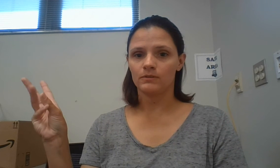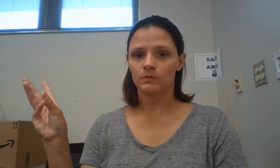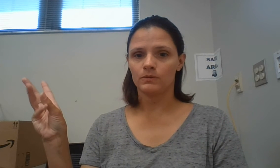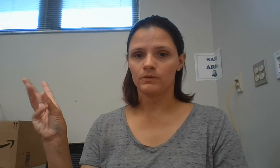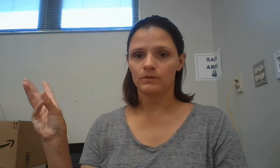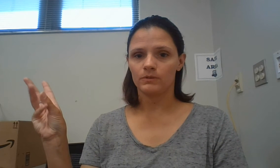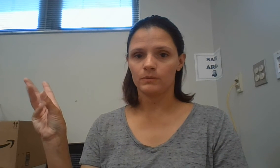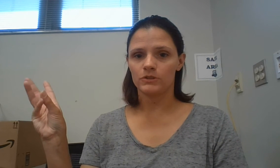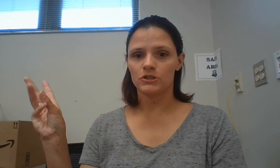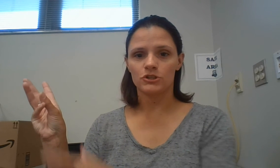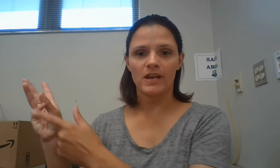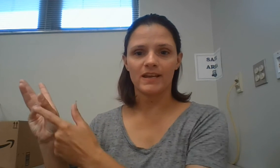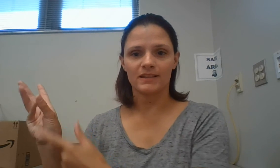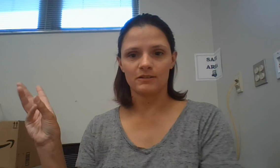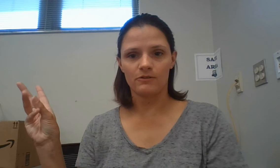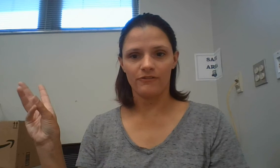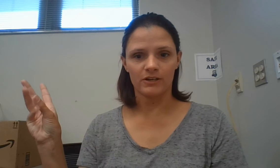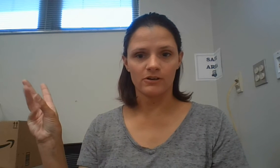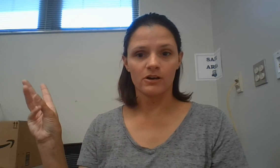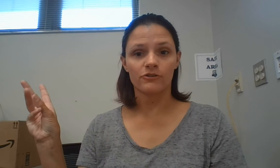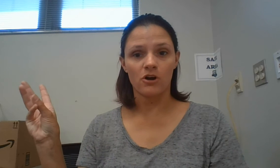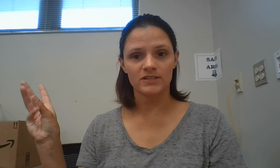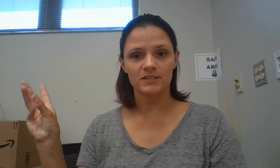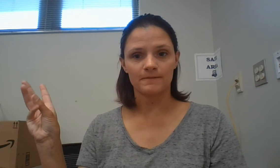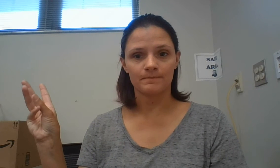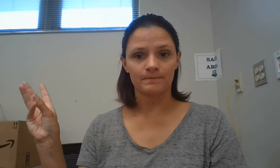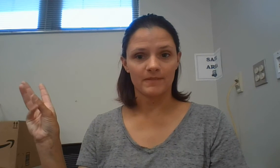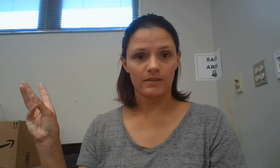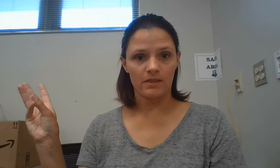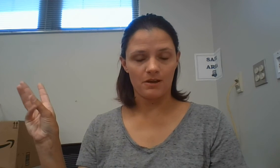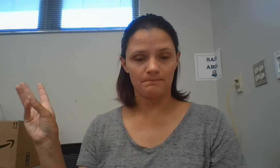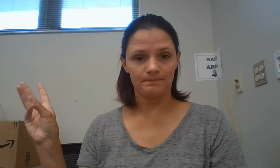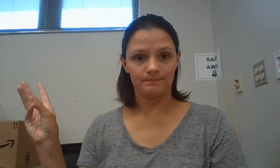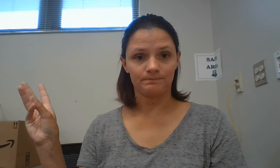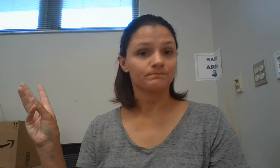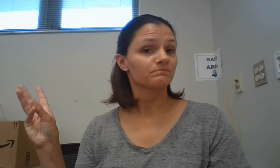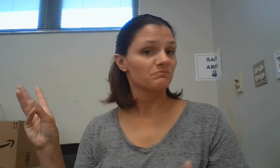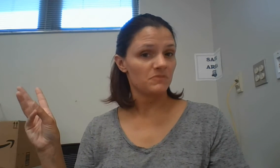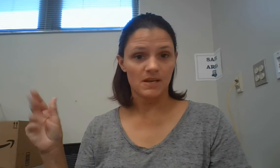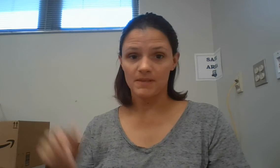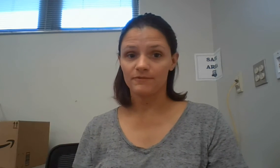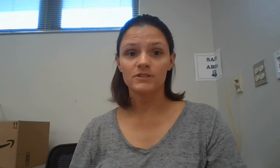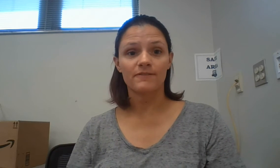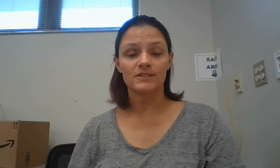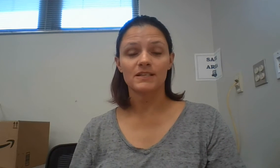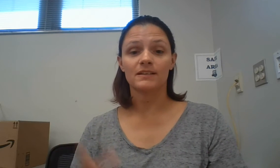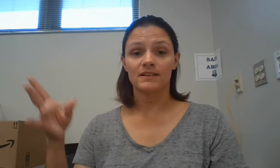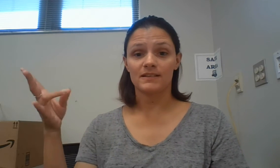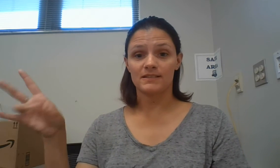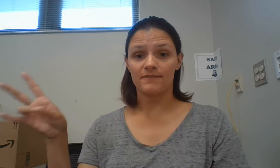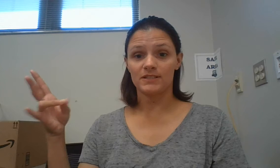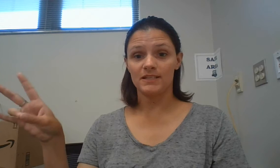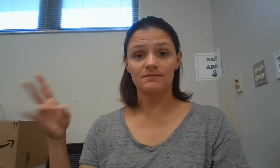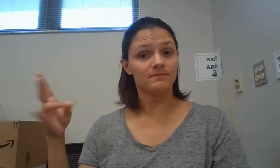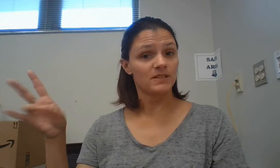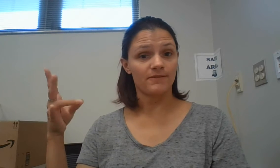which is shaking the little finger across the thumb. Same thing for 17. 17, 7